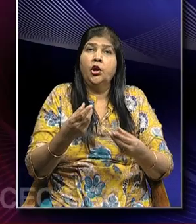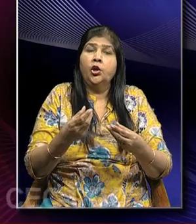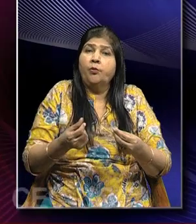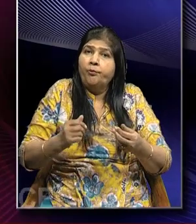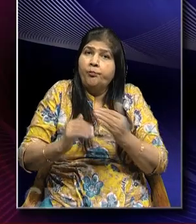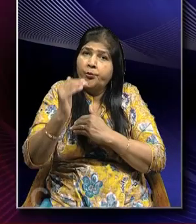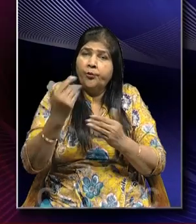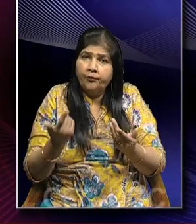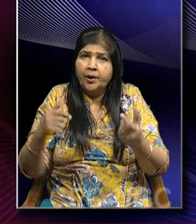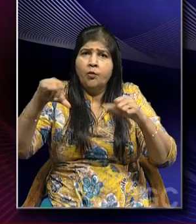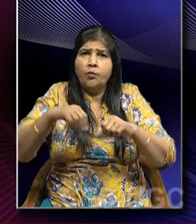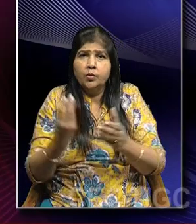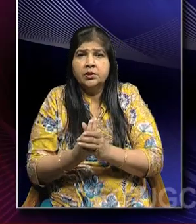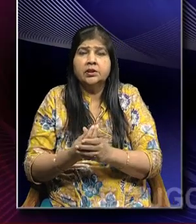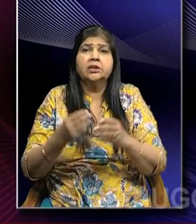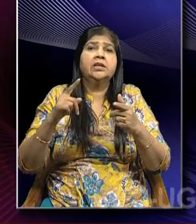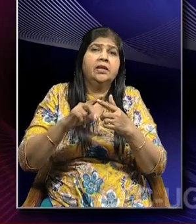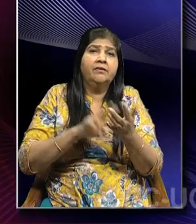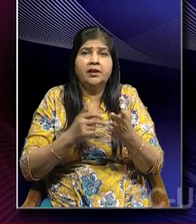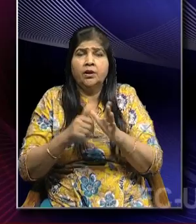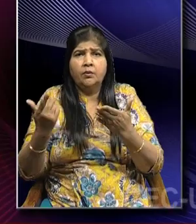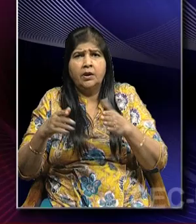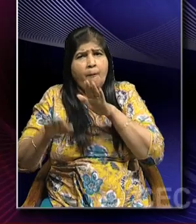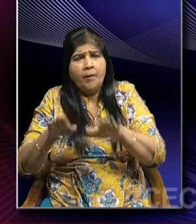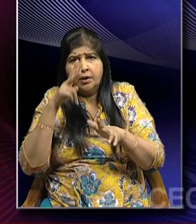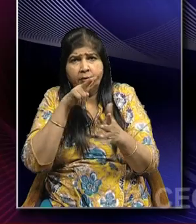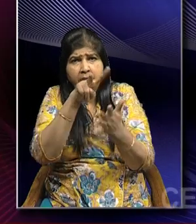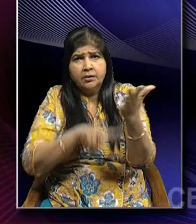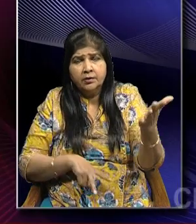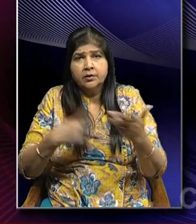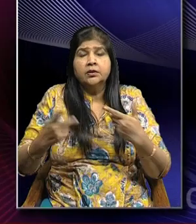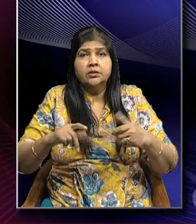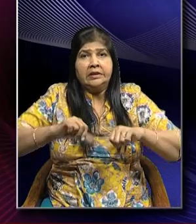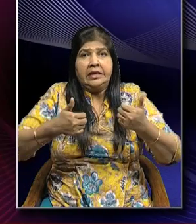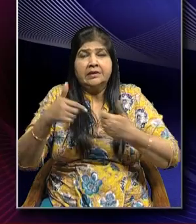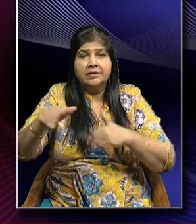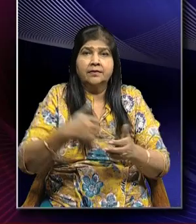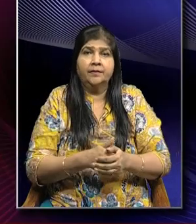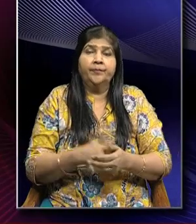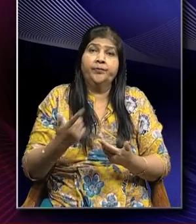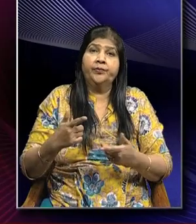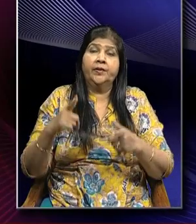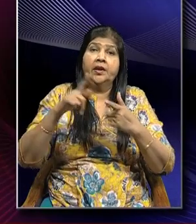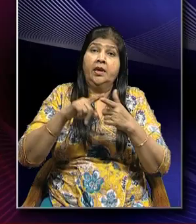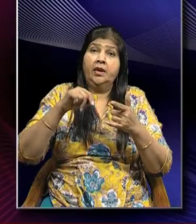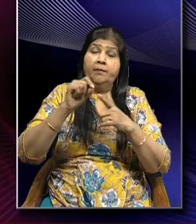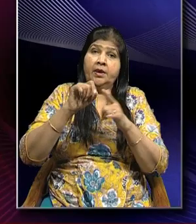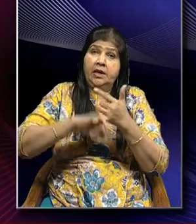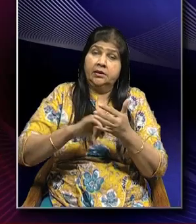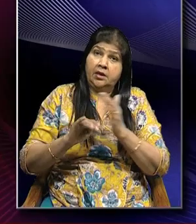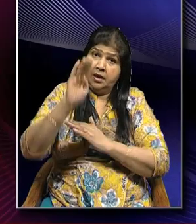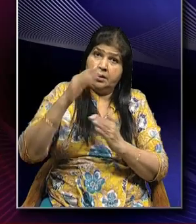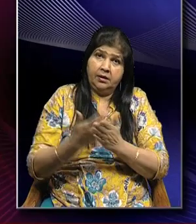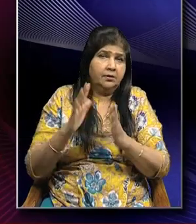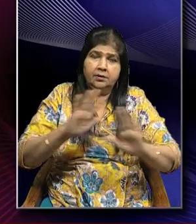your EBIT, your EAT is not the only parameter of your company's success. If your EPS is very high, that doesn't mean